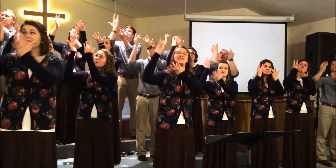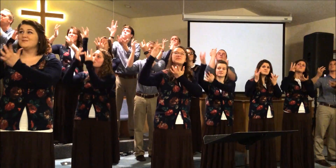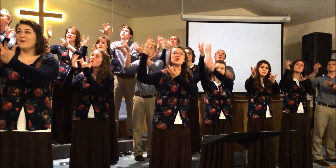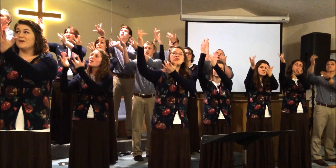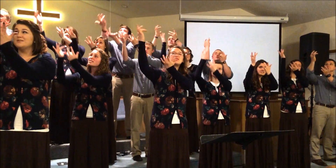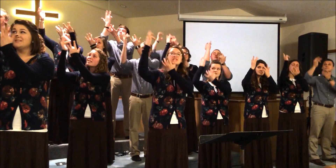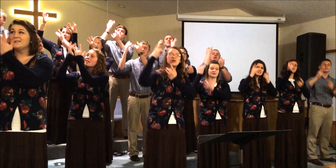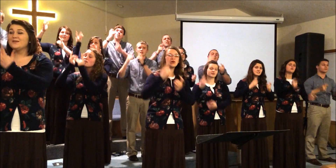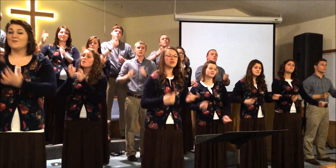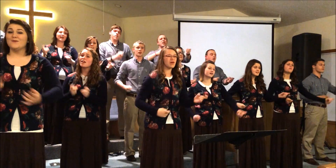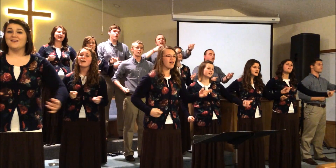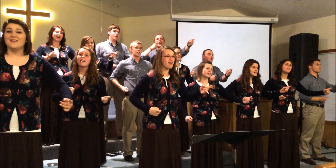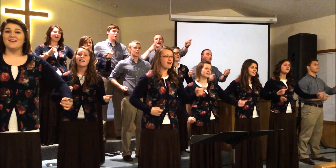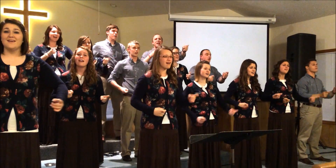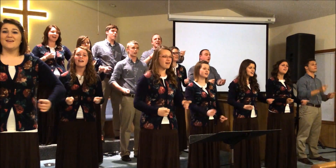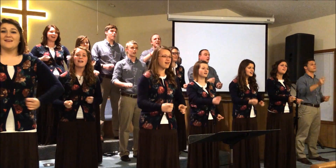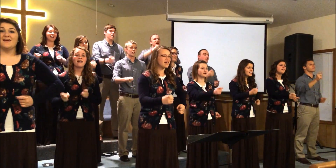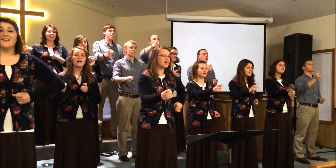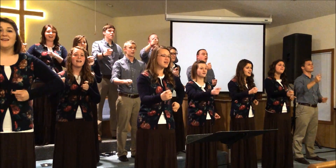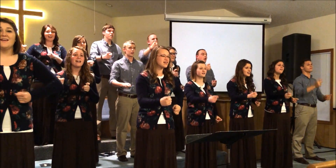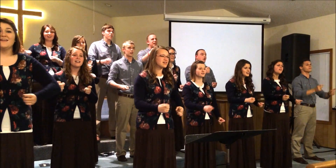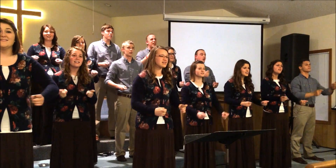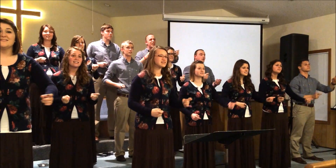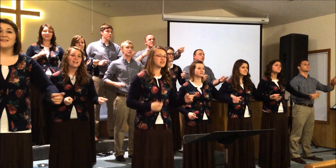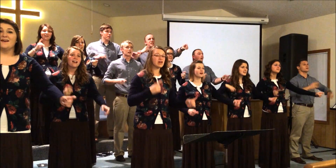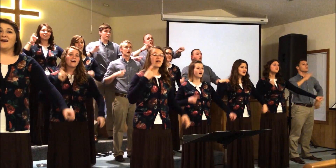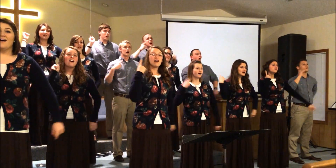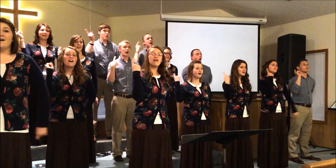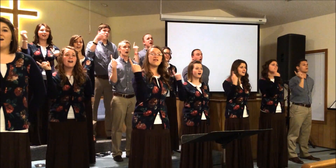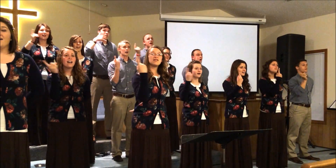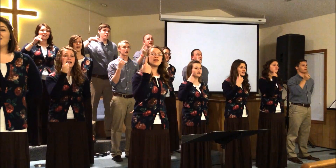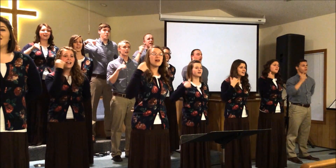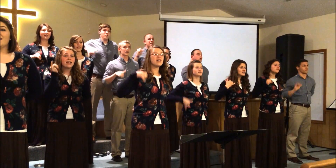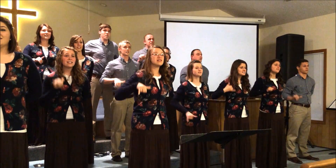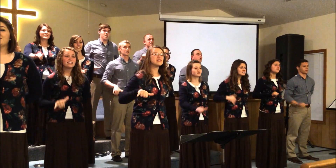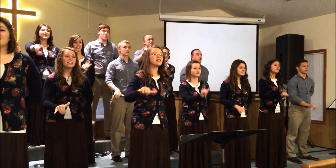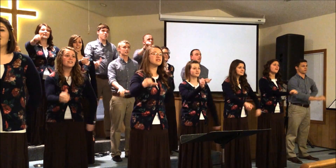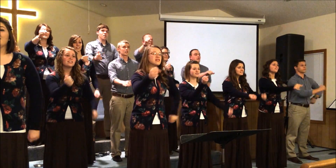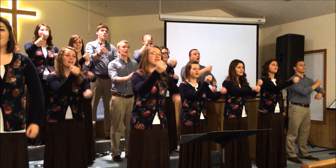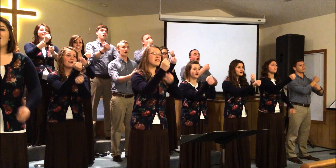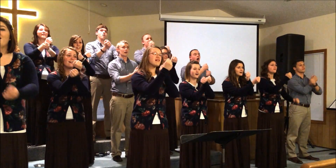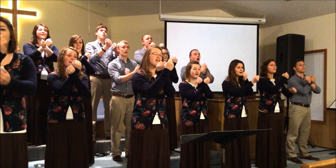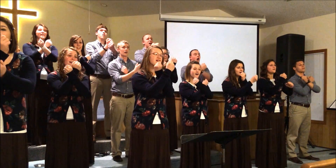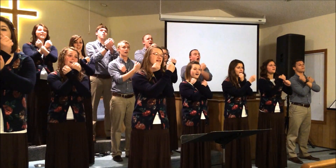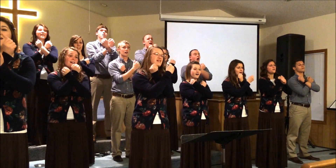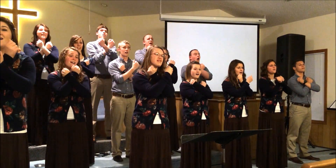his mercy rains Unending love,